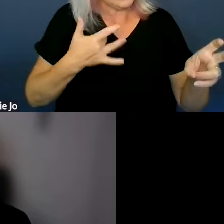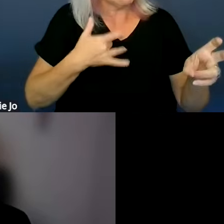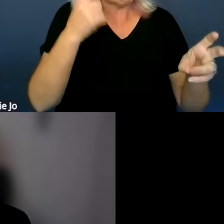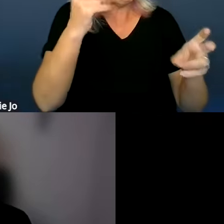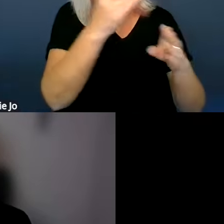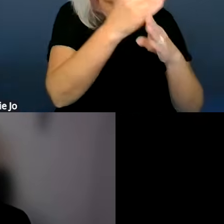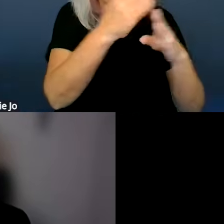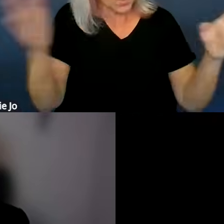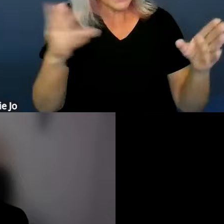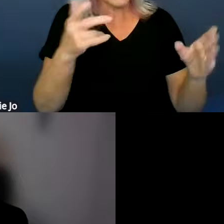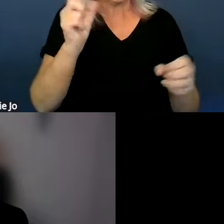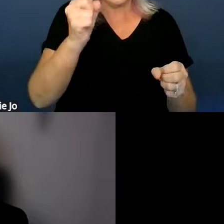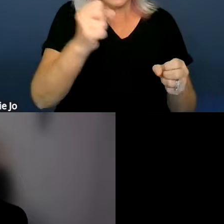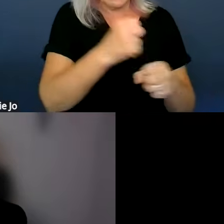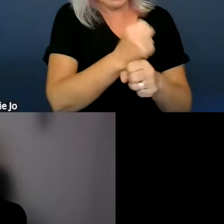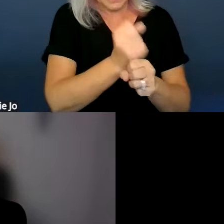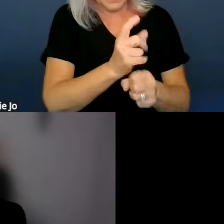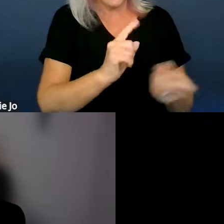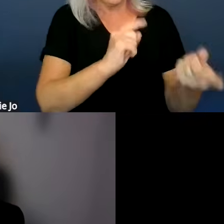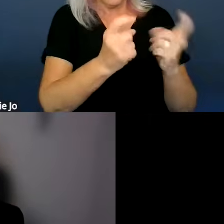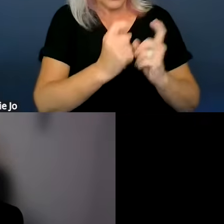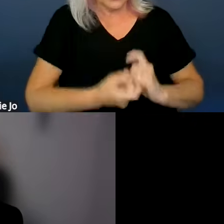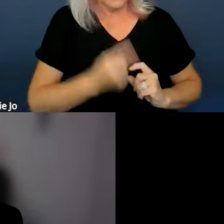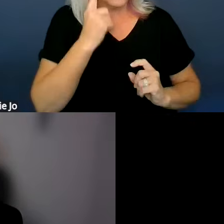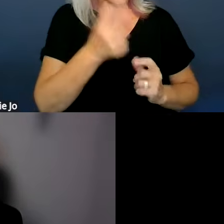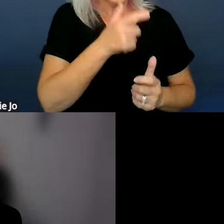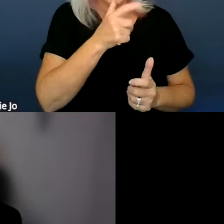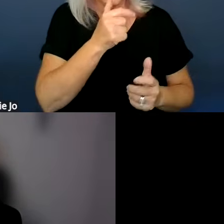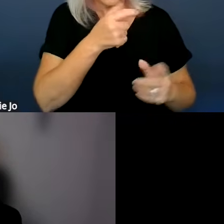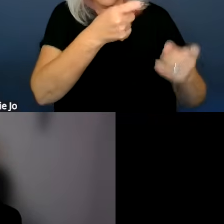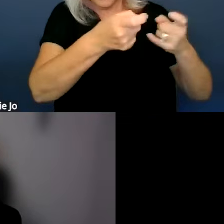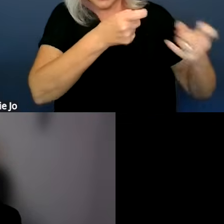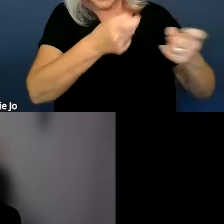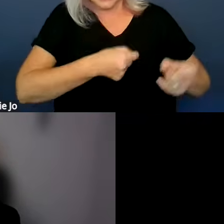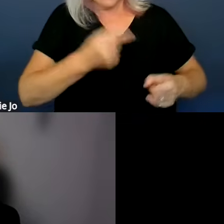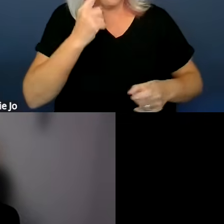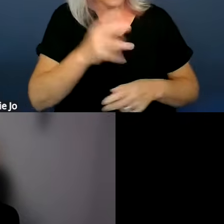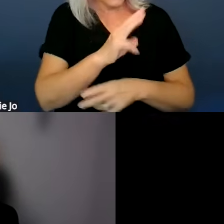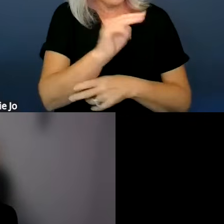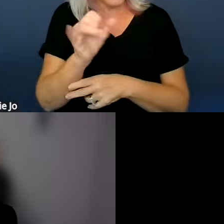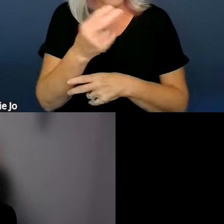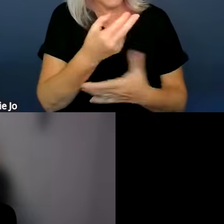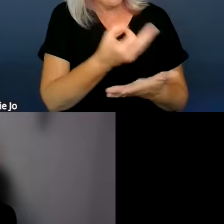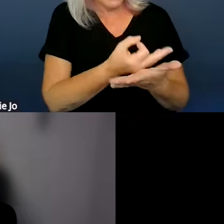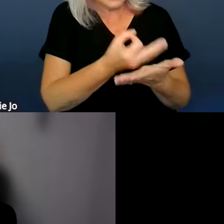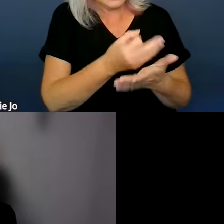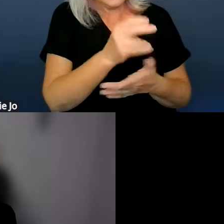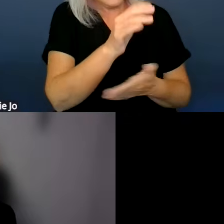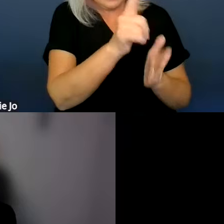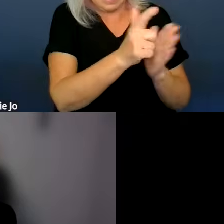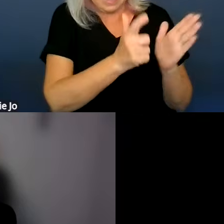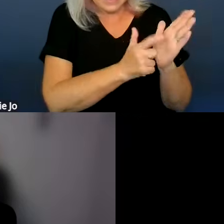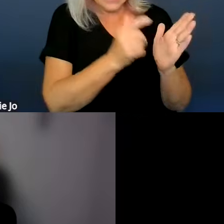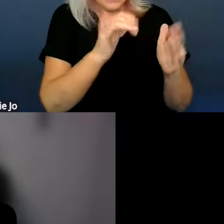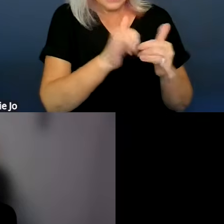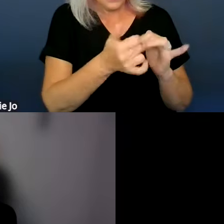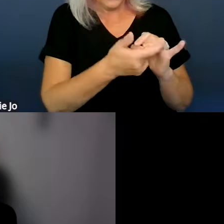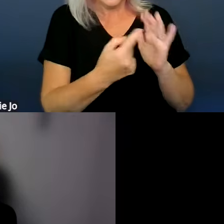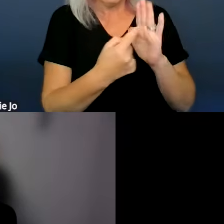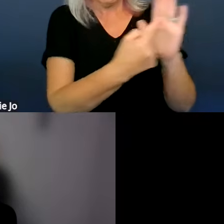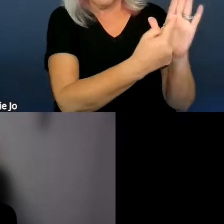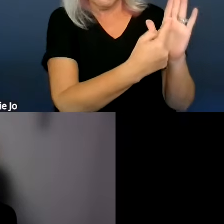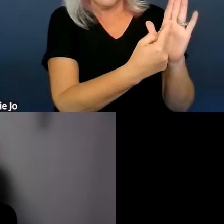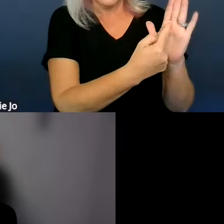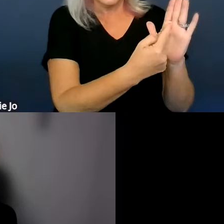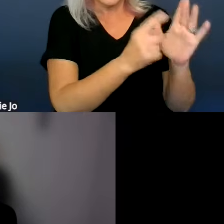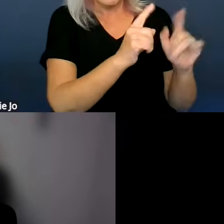making changes to who's regulated by the Michigan Campaign Finance Act and how that's disclosed. But I think